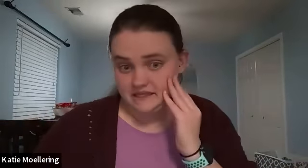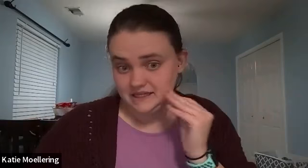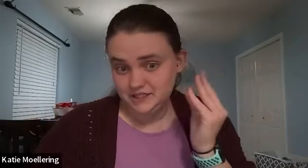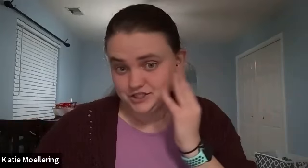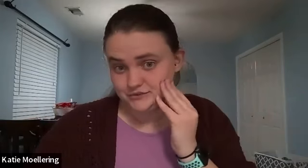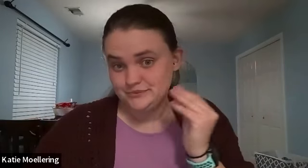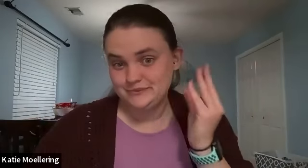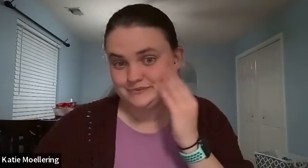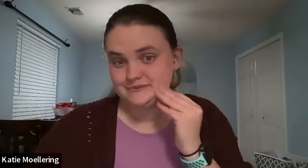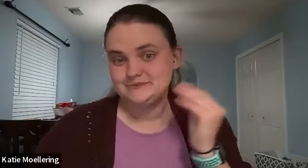Peach,